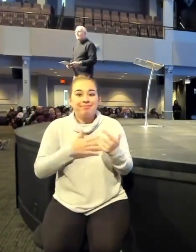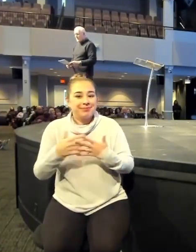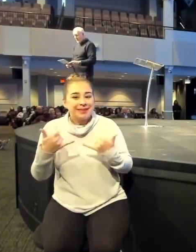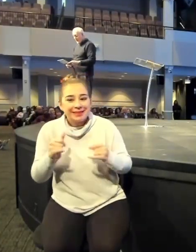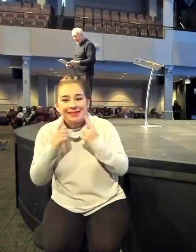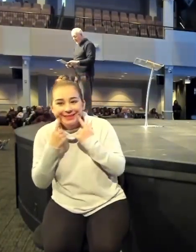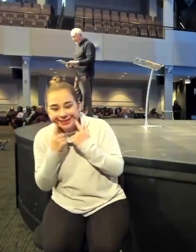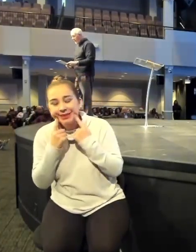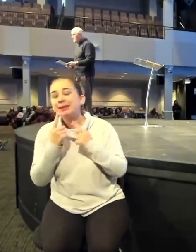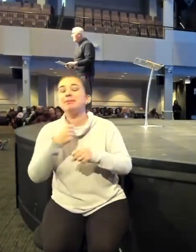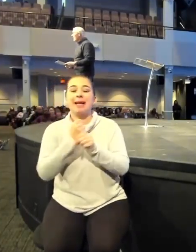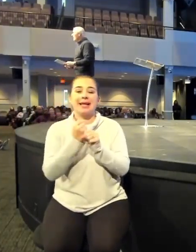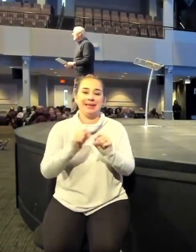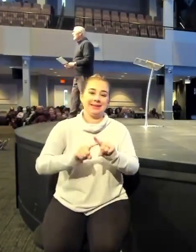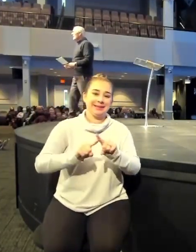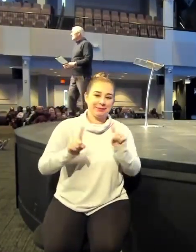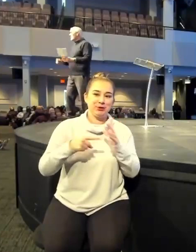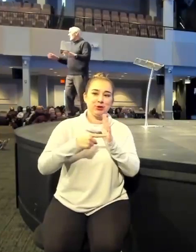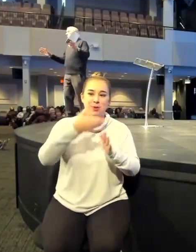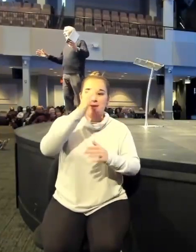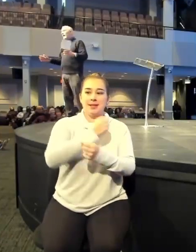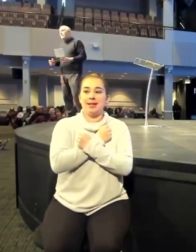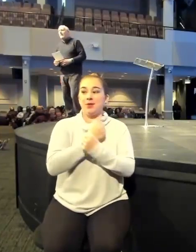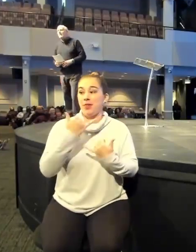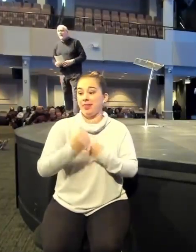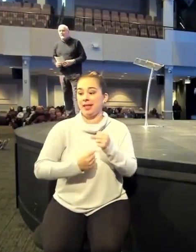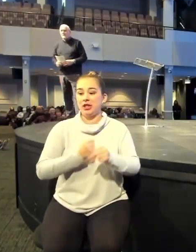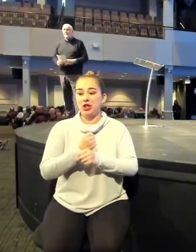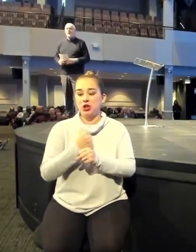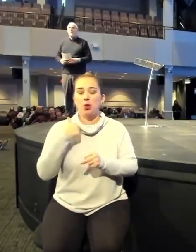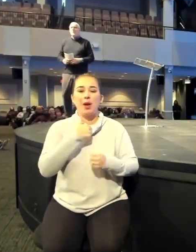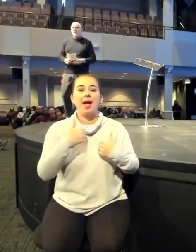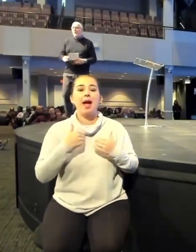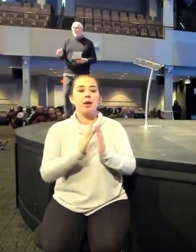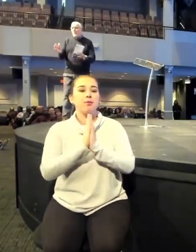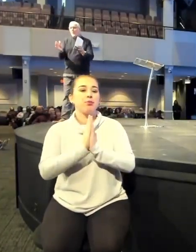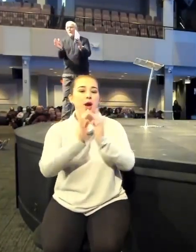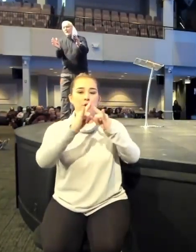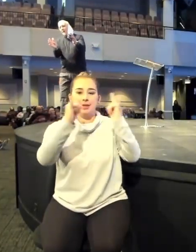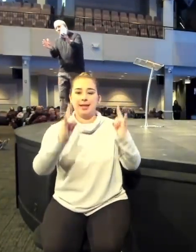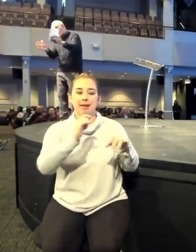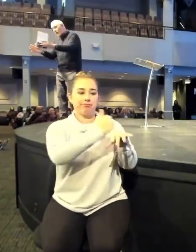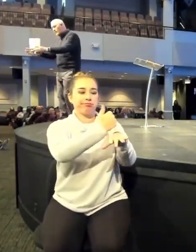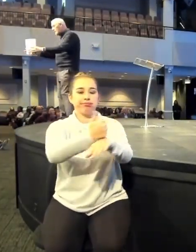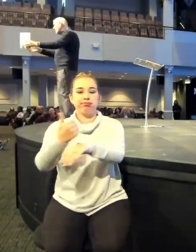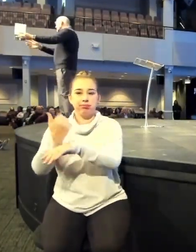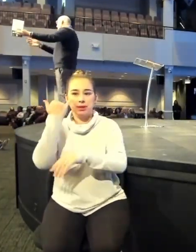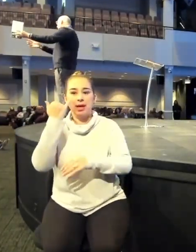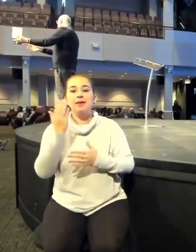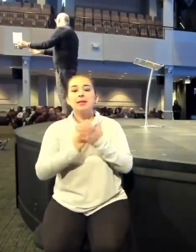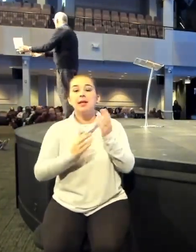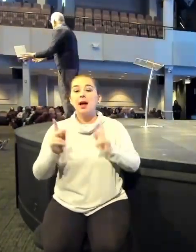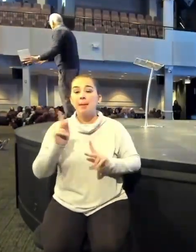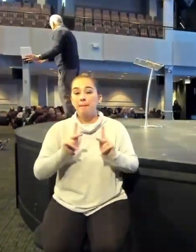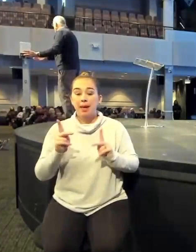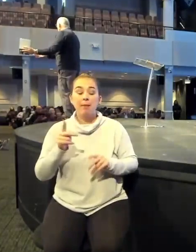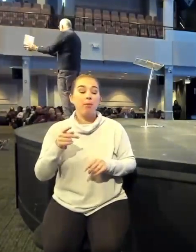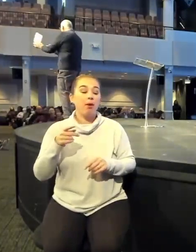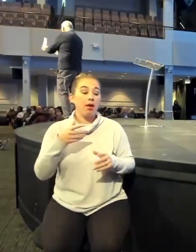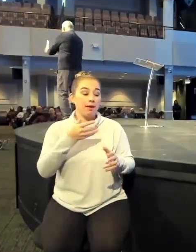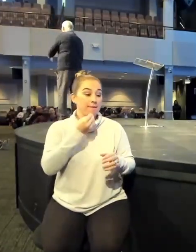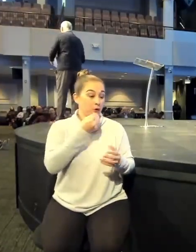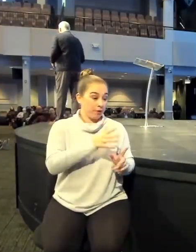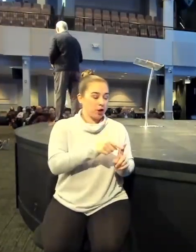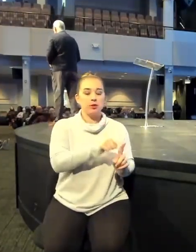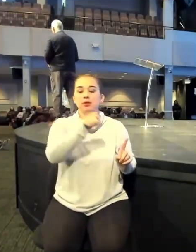making a difference, showing God's love. This year, we had prayer tents available for anyone that wanted to veer off of just the food line and head to a